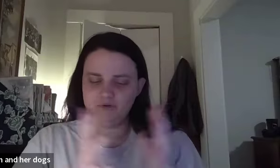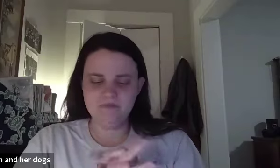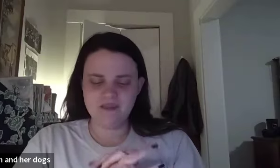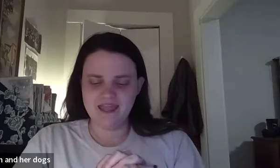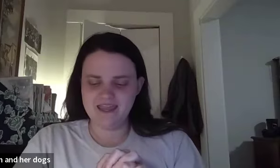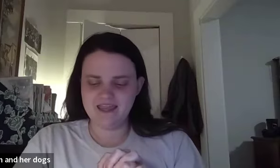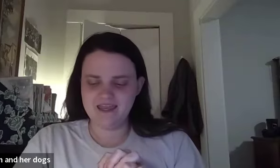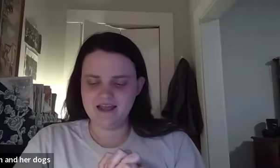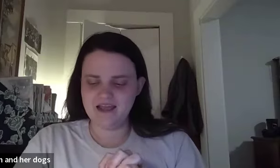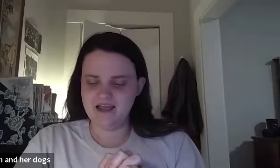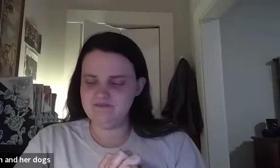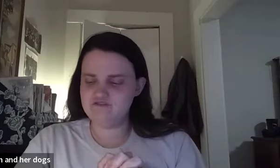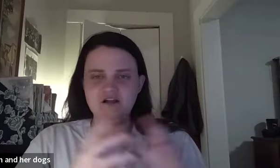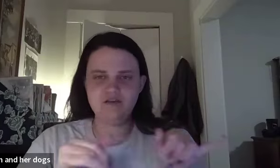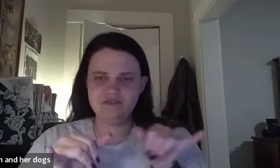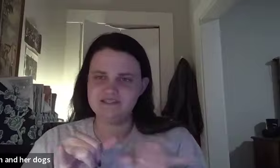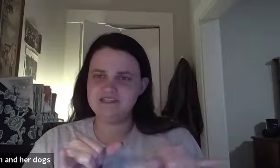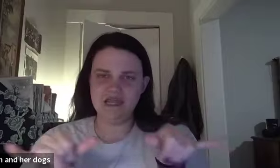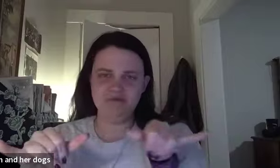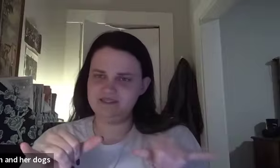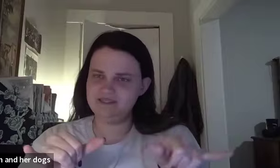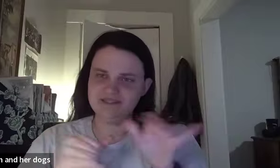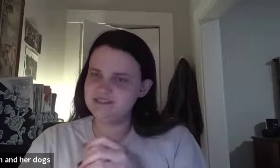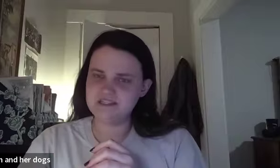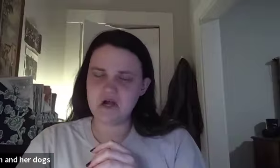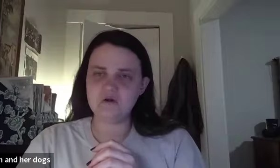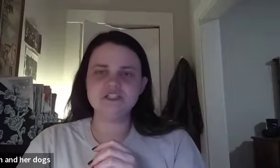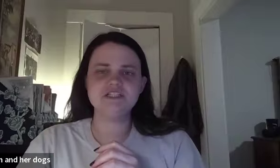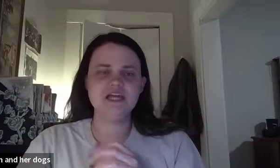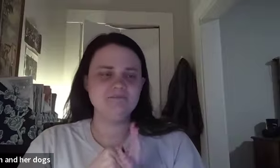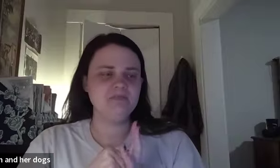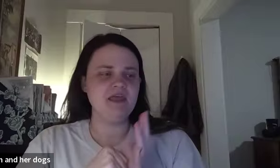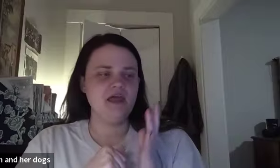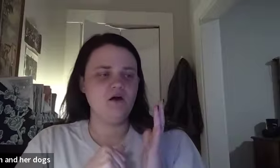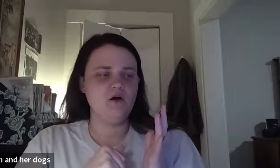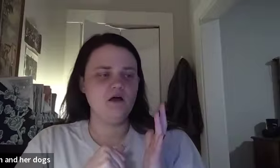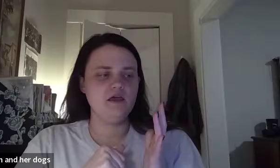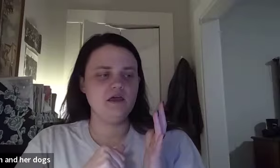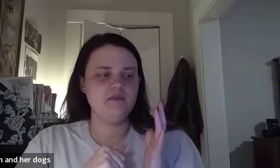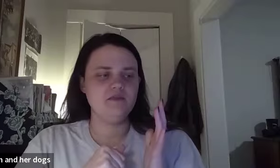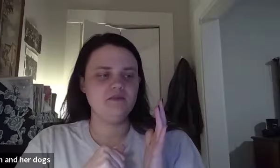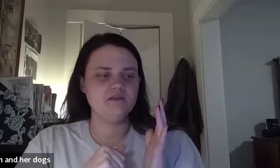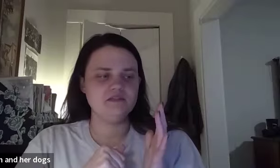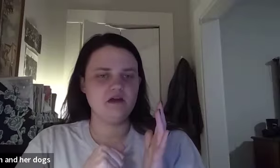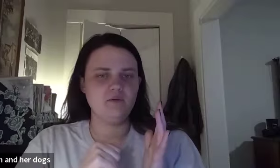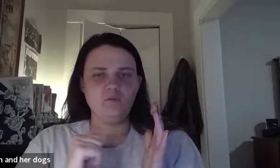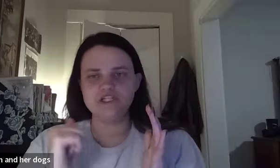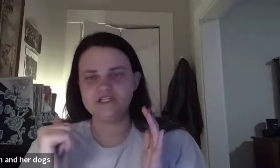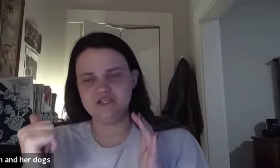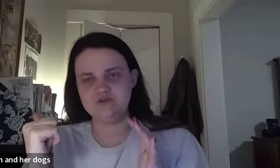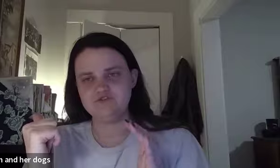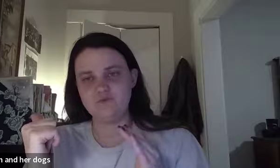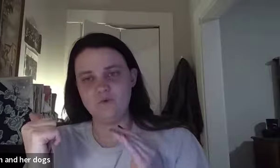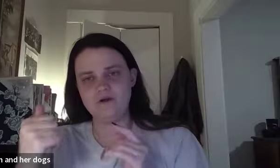people, and I have not gotten the same consensus at all just yet on the sign which is used